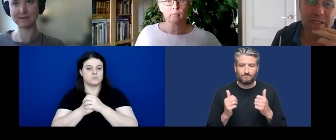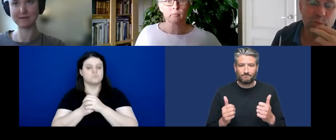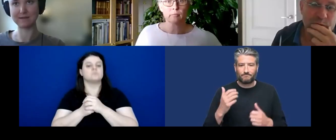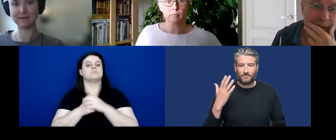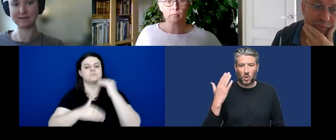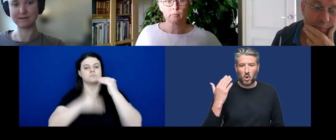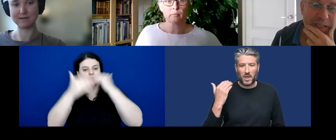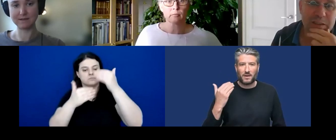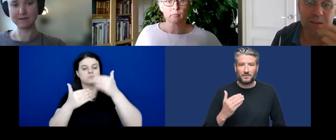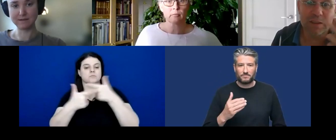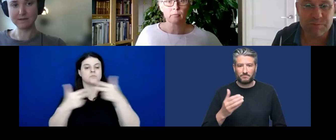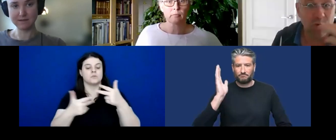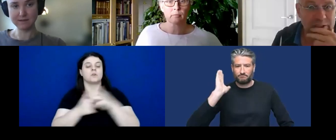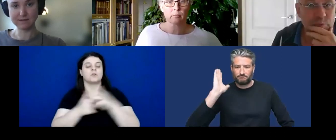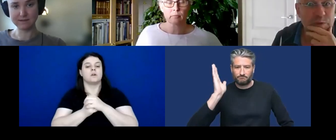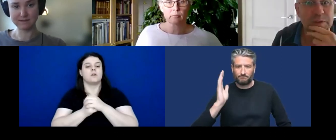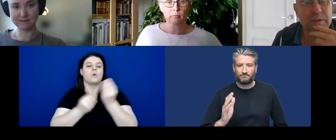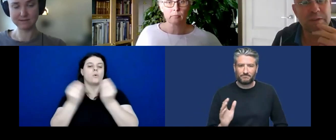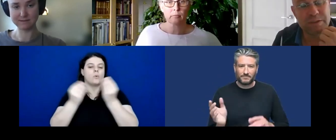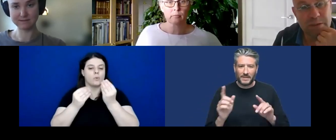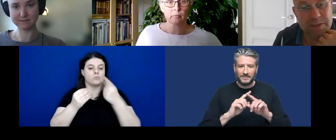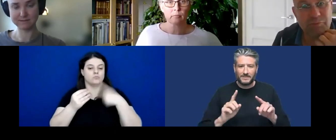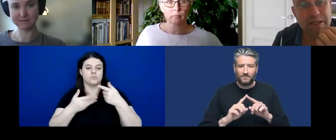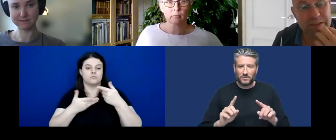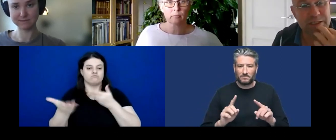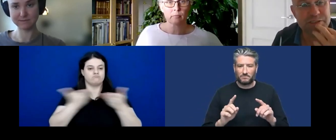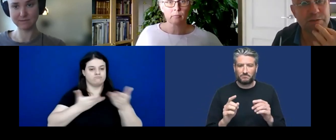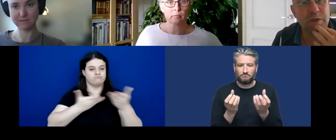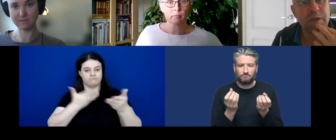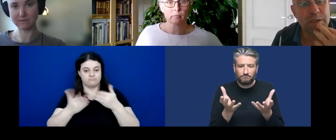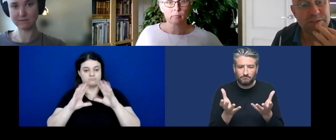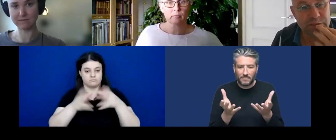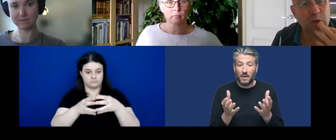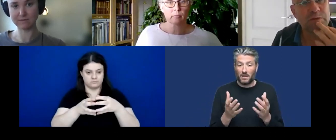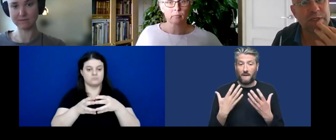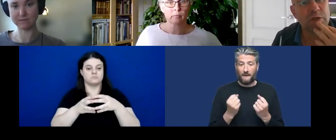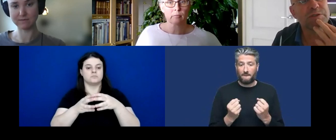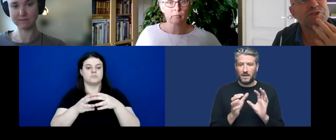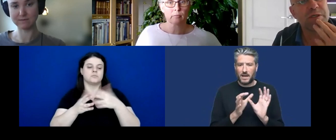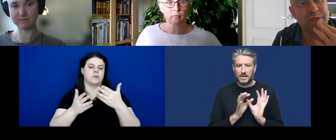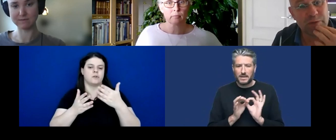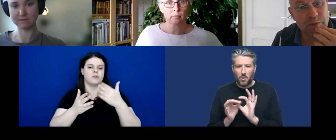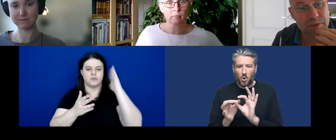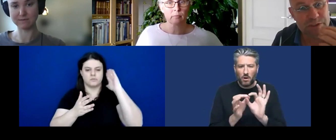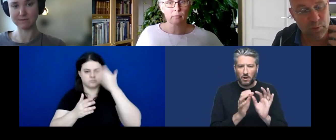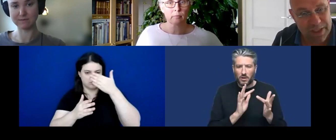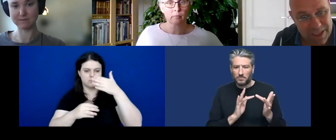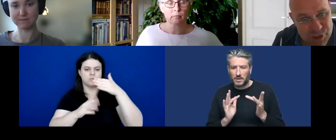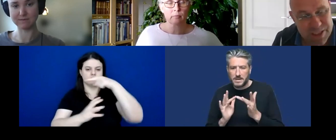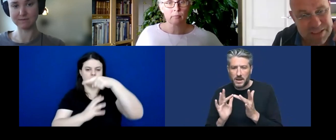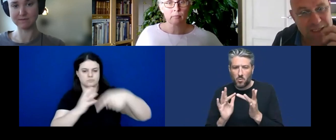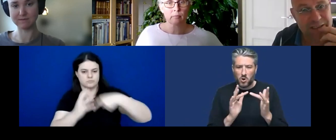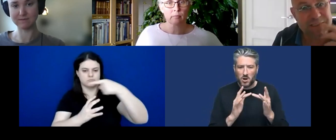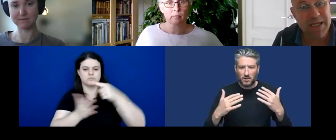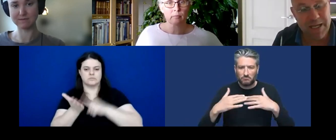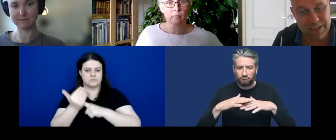developments, and we have made a small network, Deafblind International Technology Network, so we can